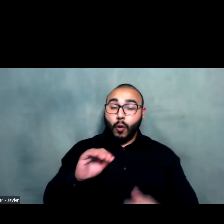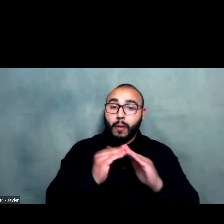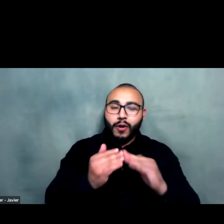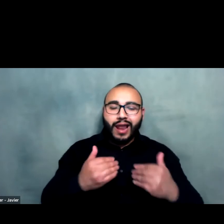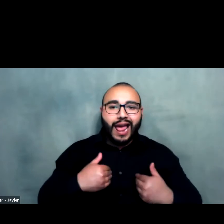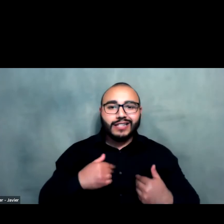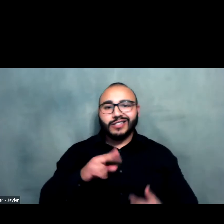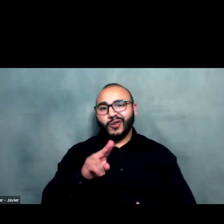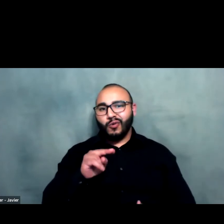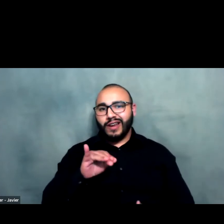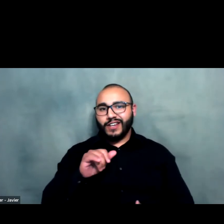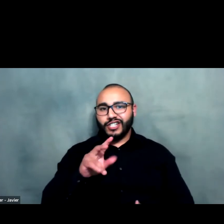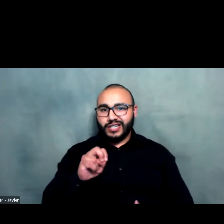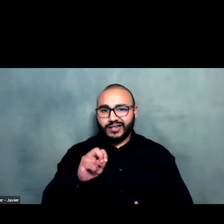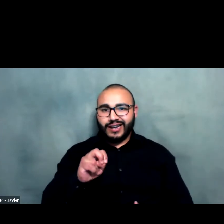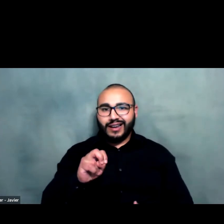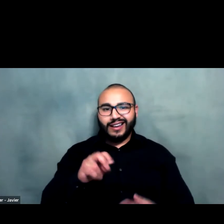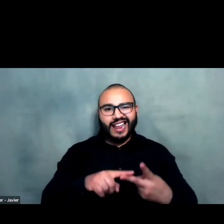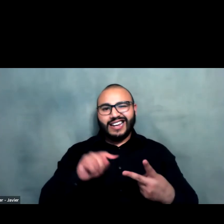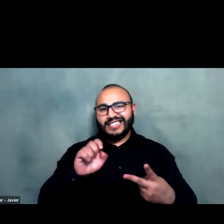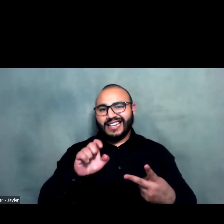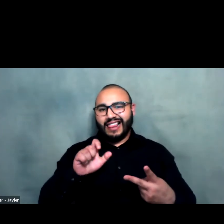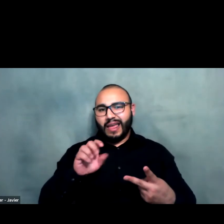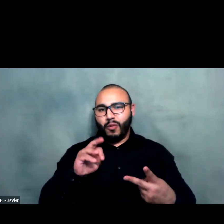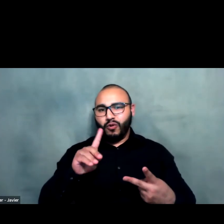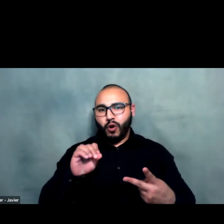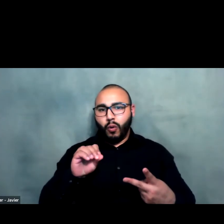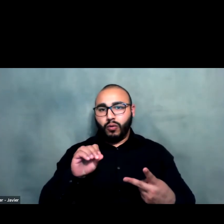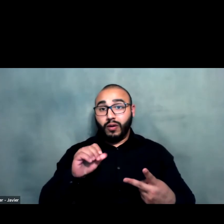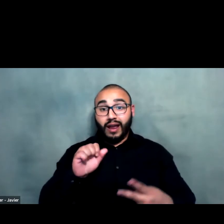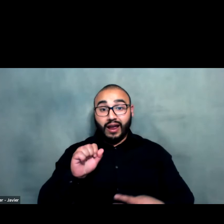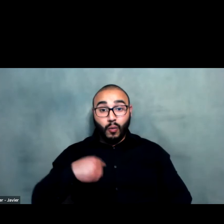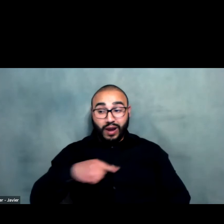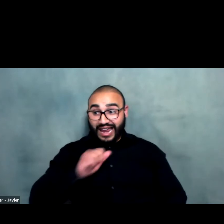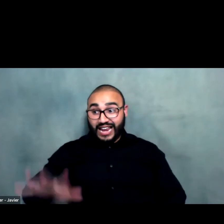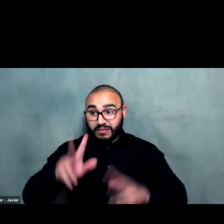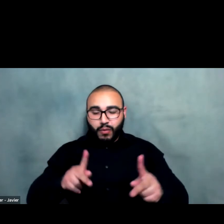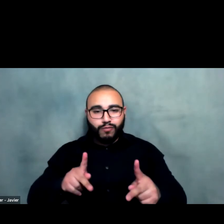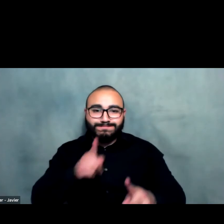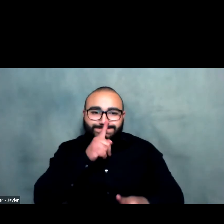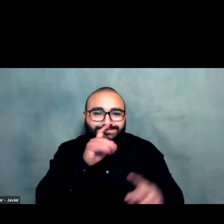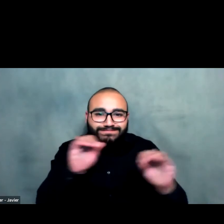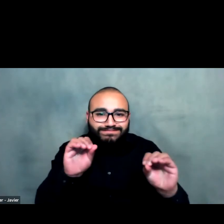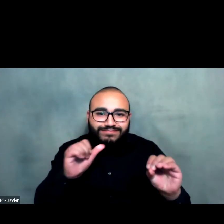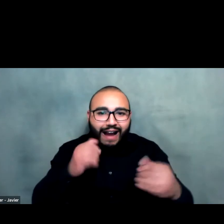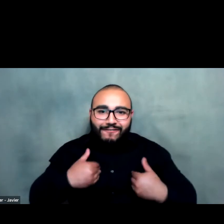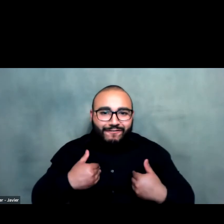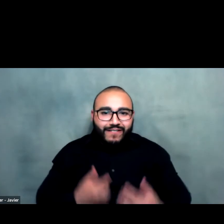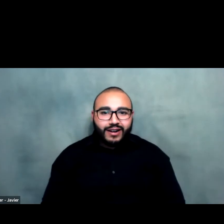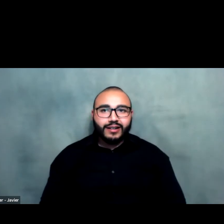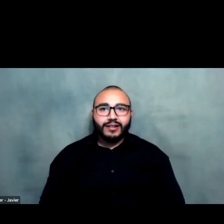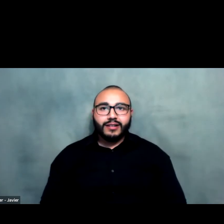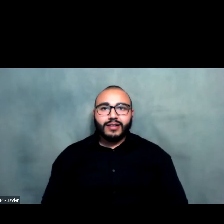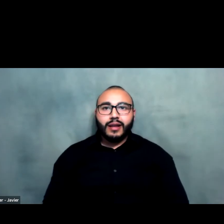that. But thank God for mainstream media. Like without mainstream media,